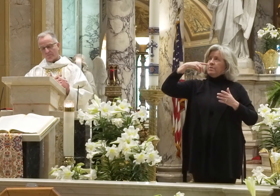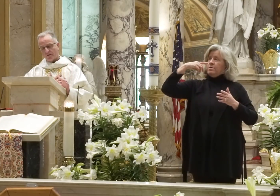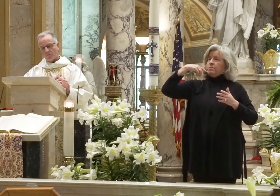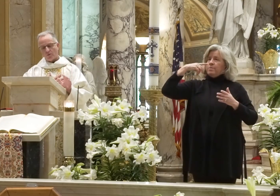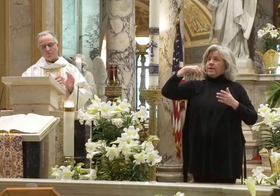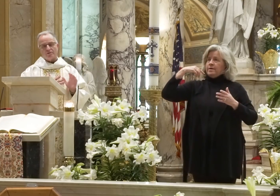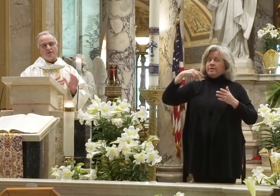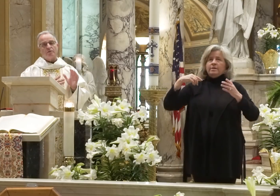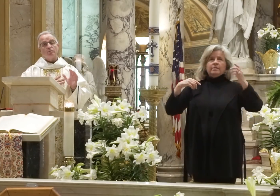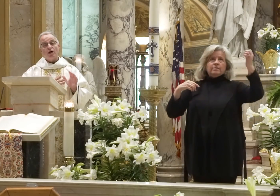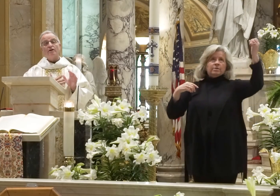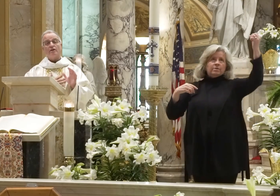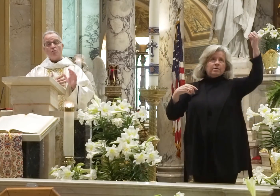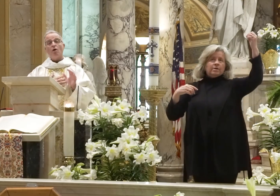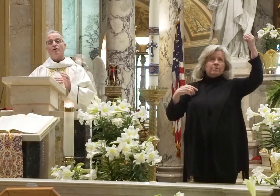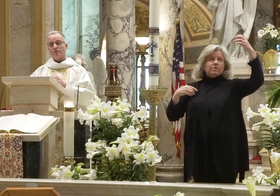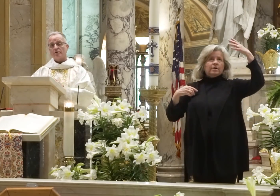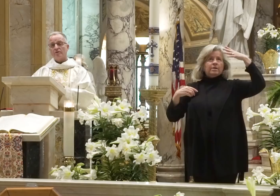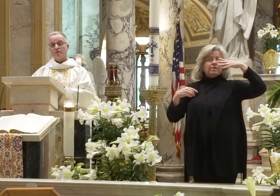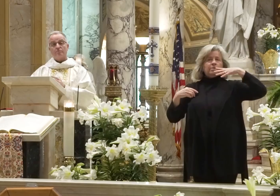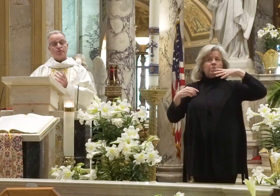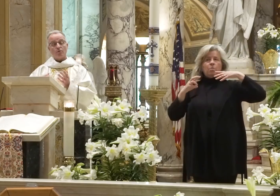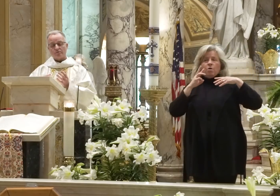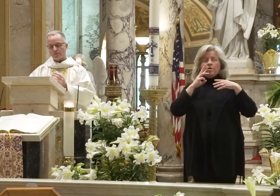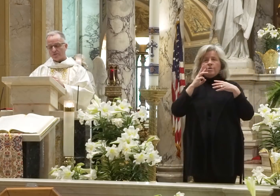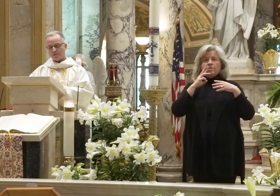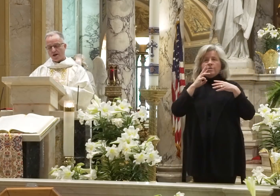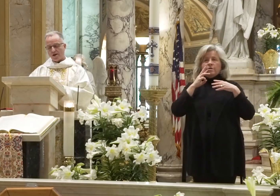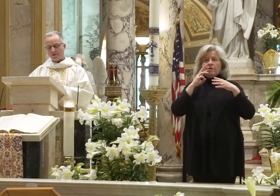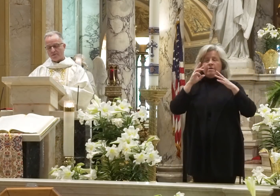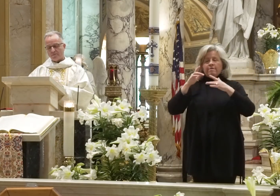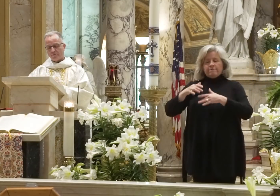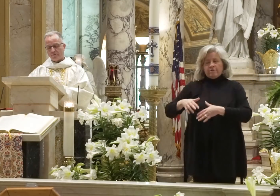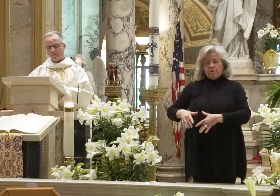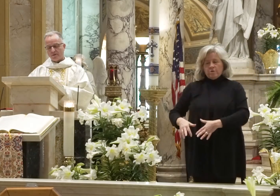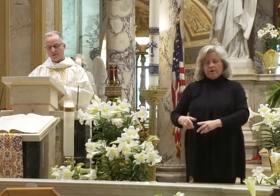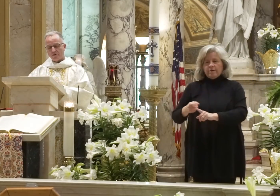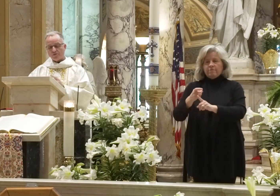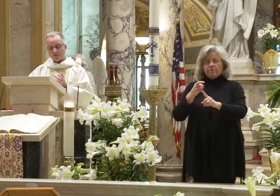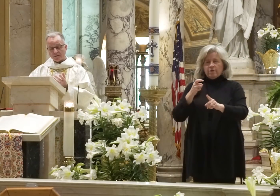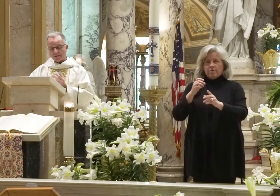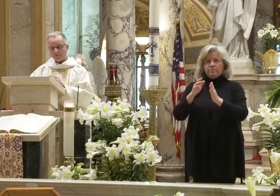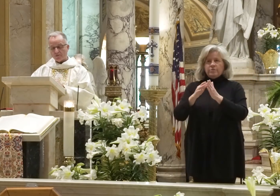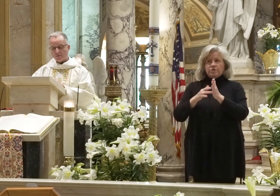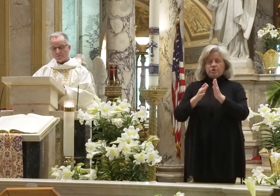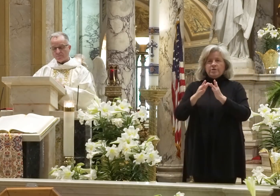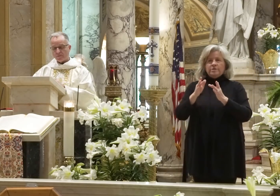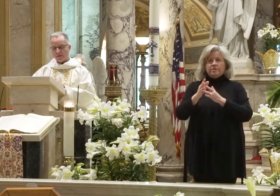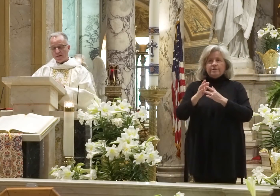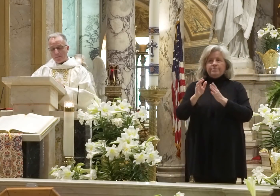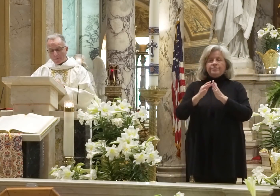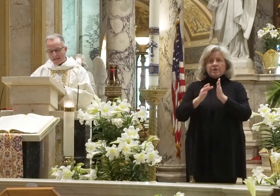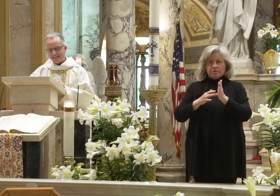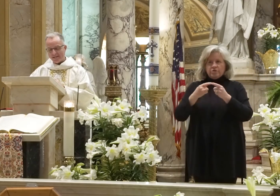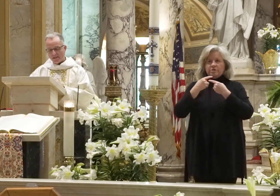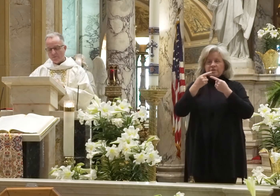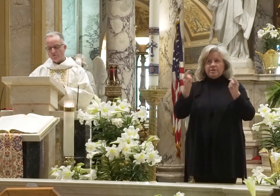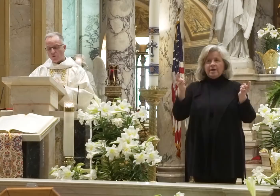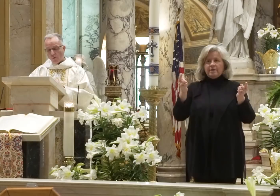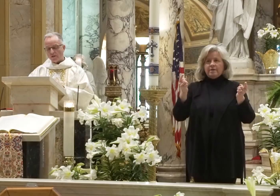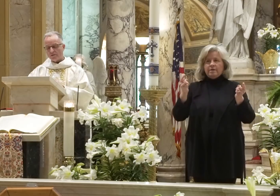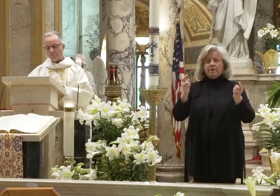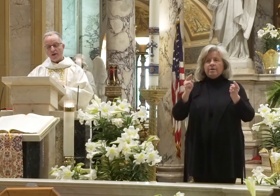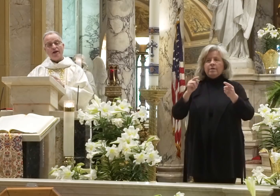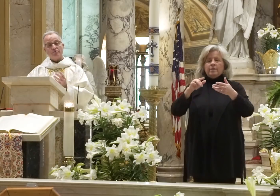pale, representing the blood and the water flowing from his side. Jesus said to her, "Paint an